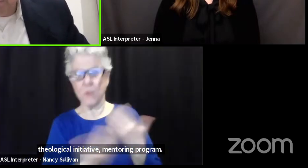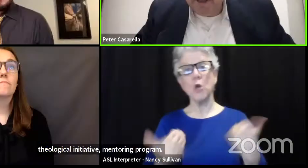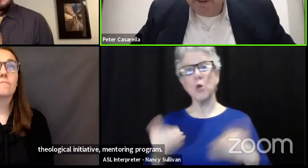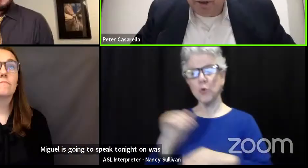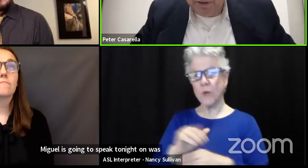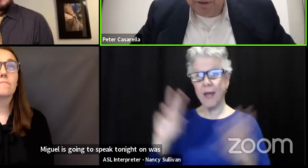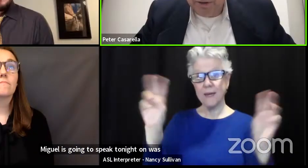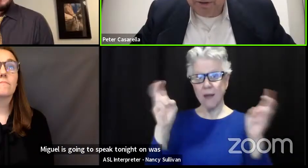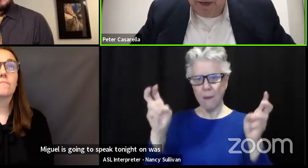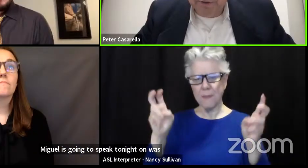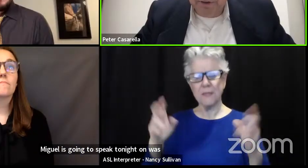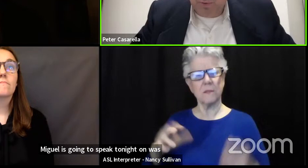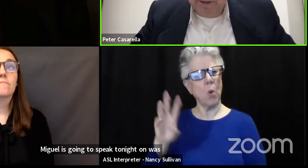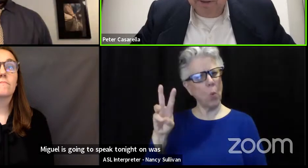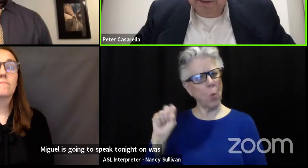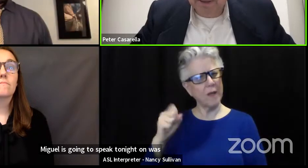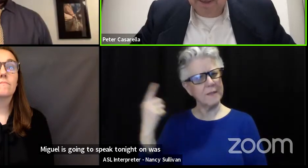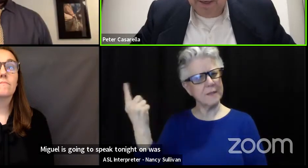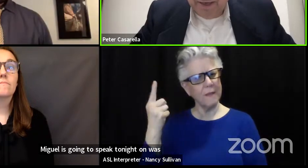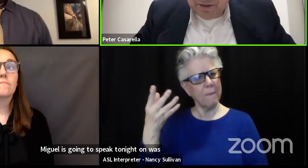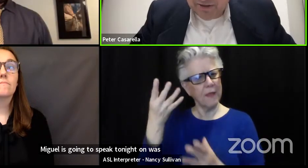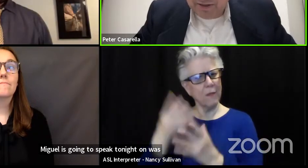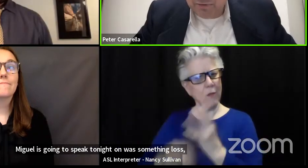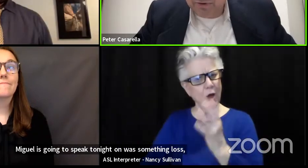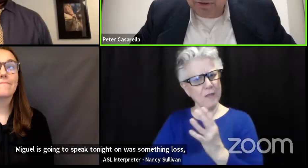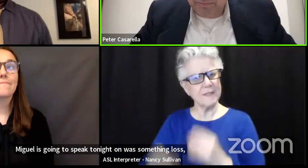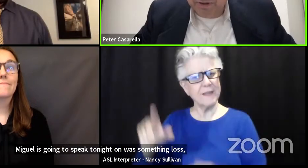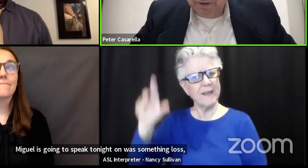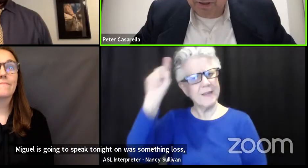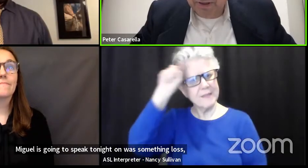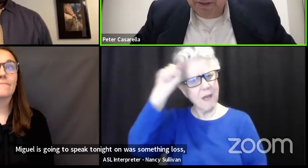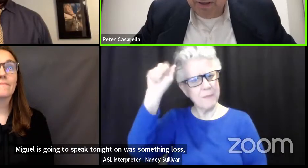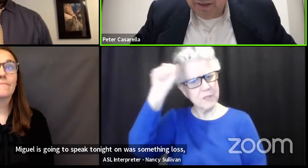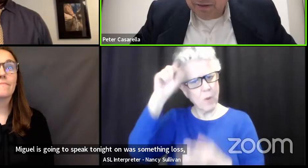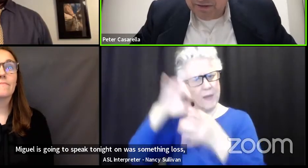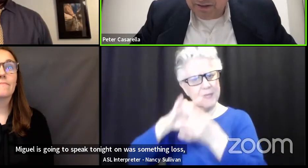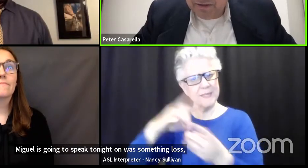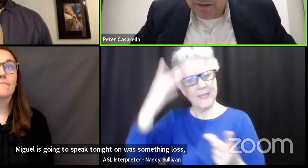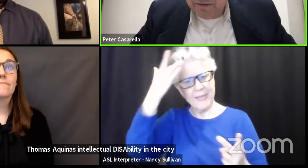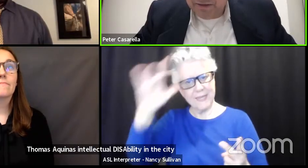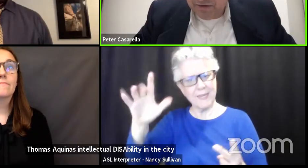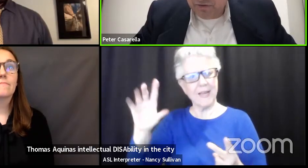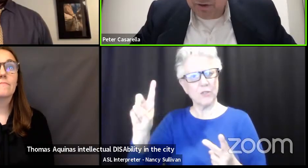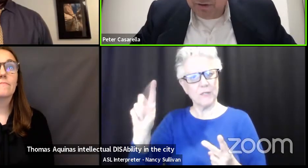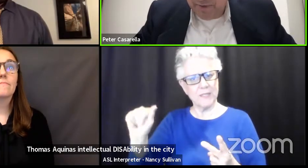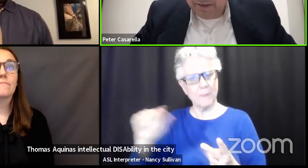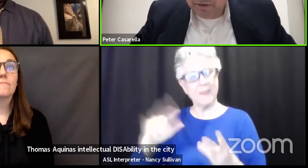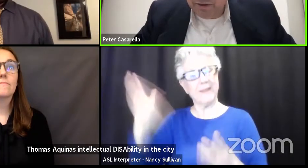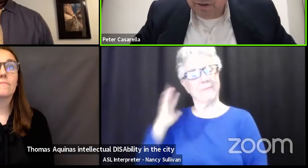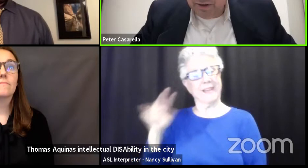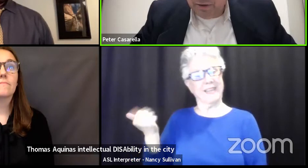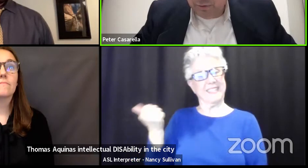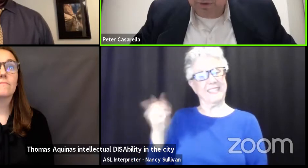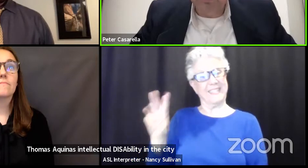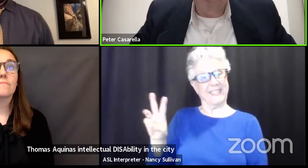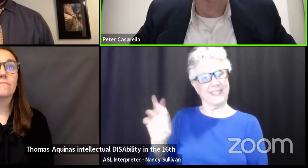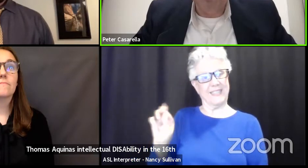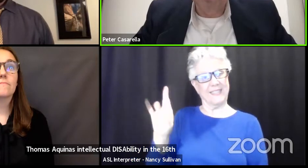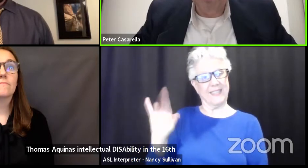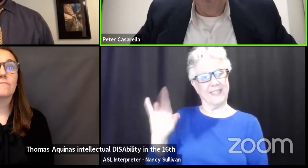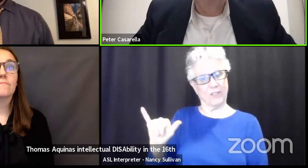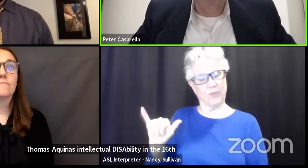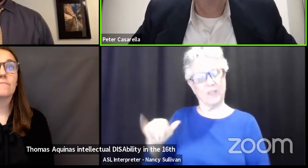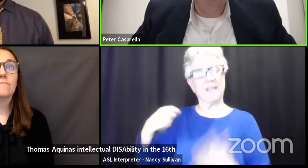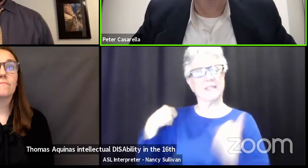Was Something Lost? Thomas Aquinas' Intellectual Disability in the 16th Century Spanish Colonial